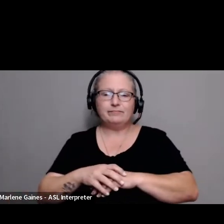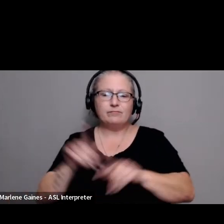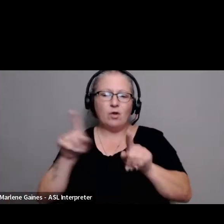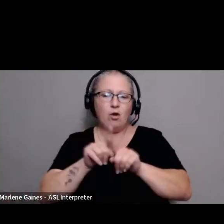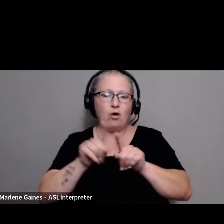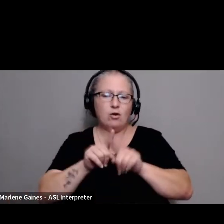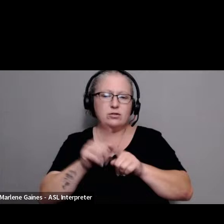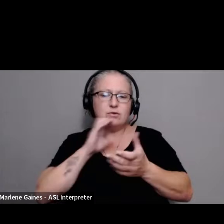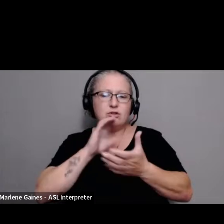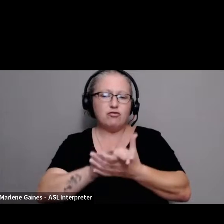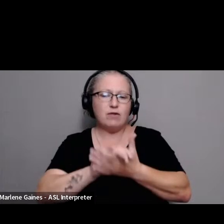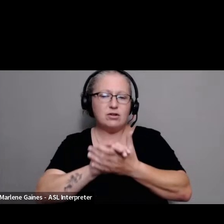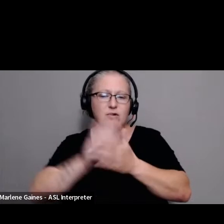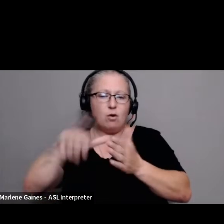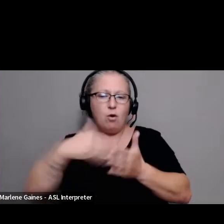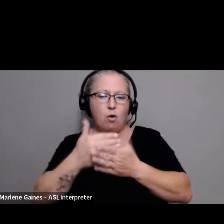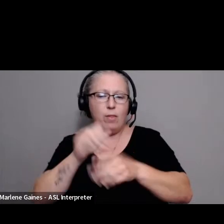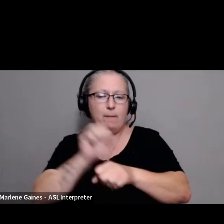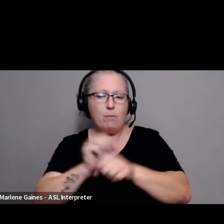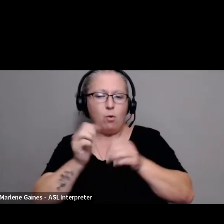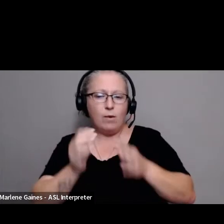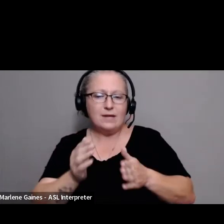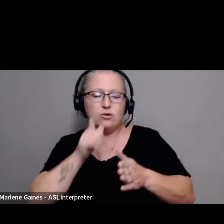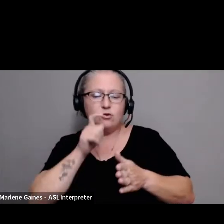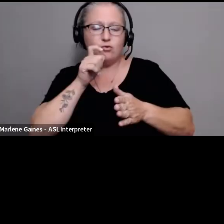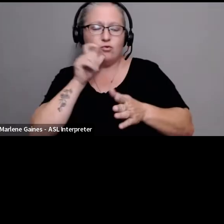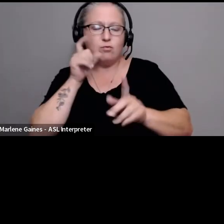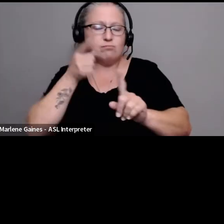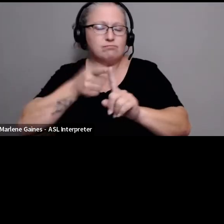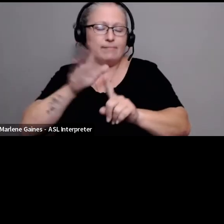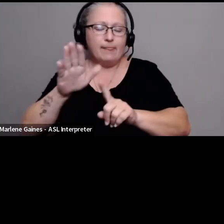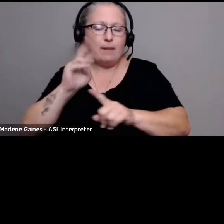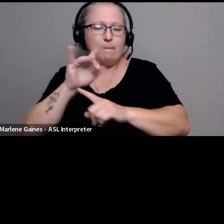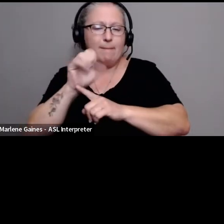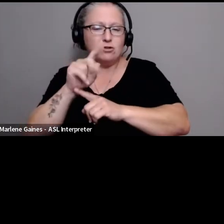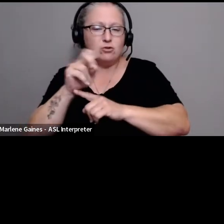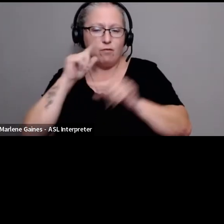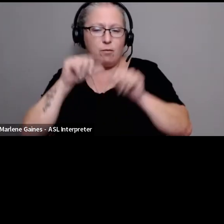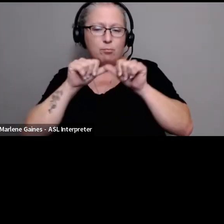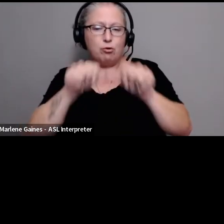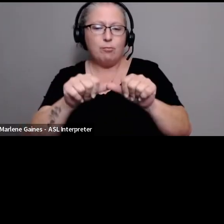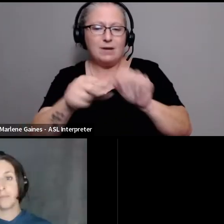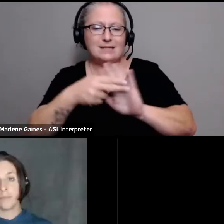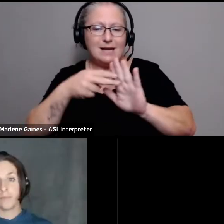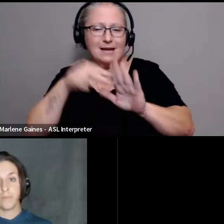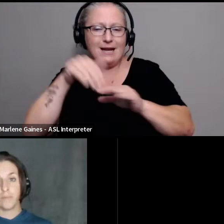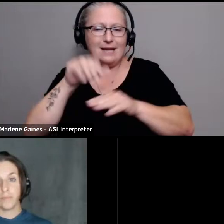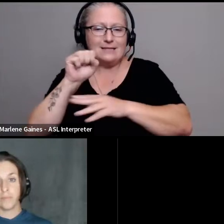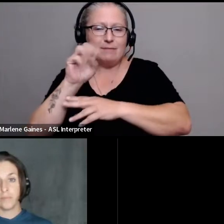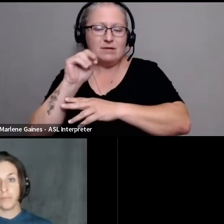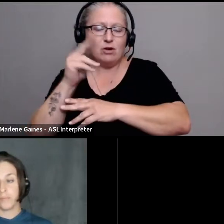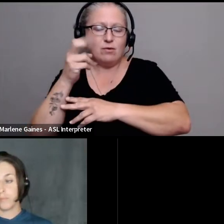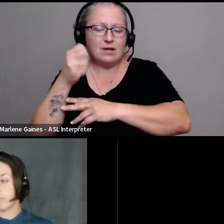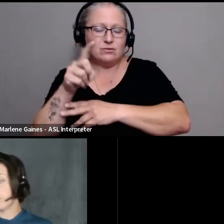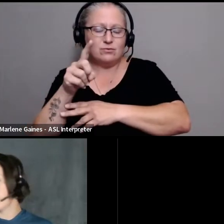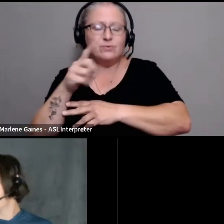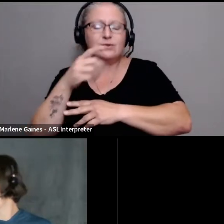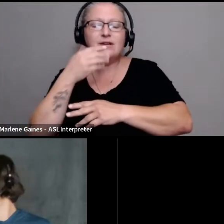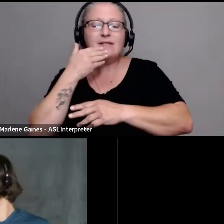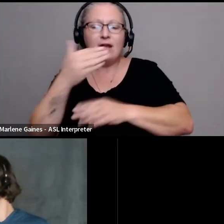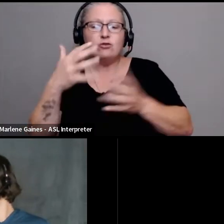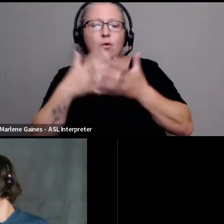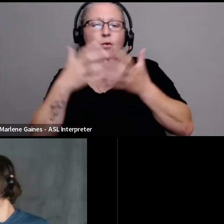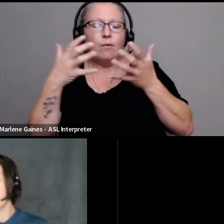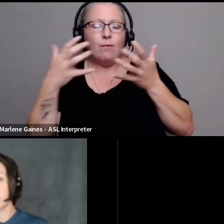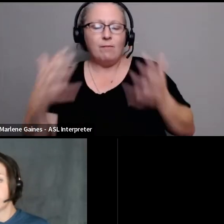also like to congratulate all the employees who have reached their milestone of permanent status in the San Mateo Union High School District. Thank you